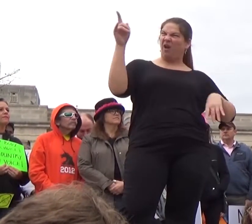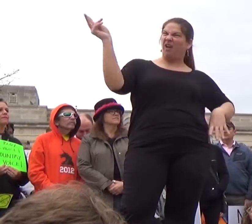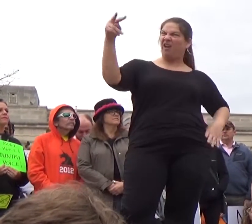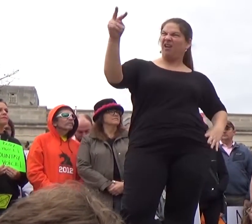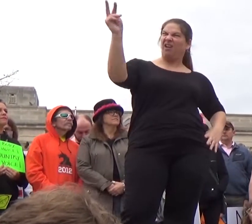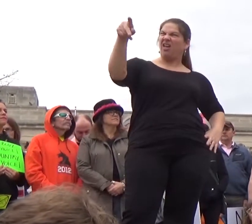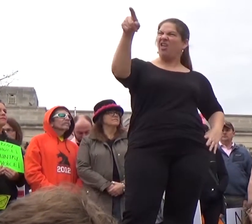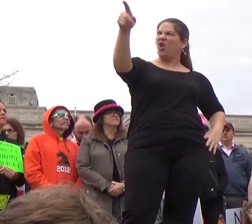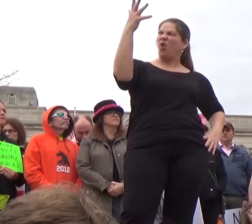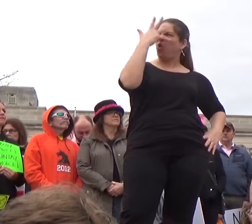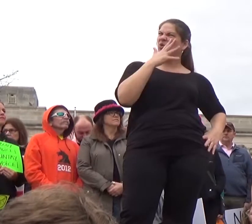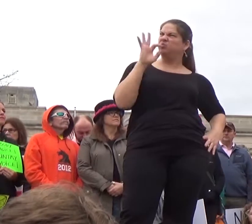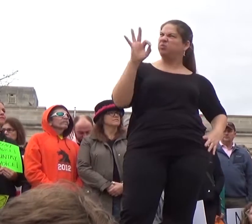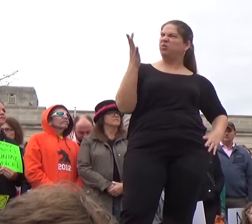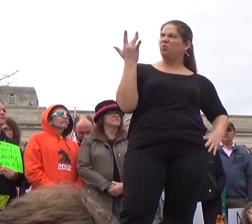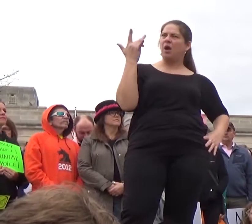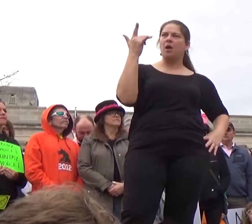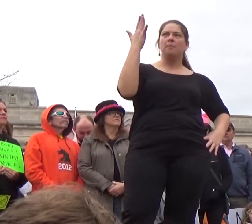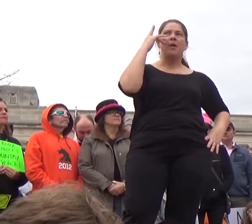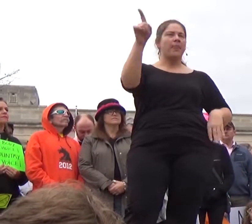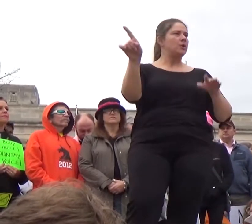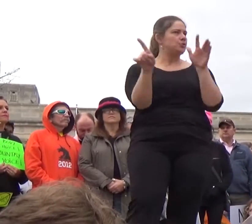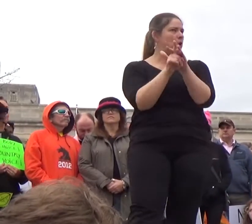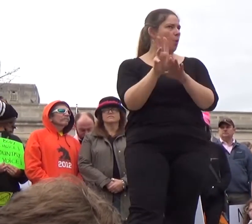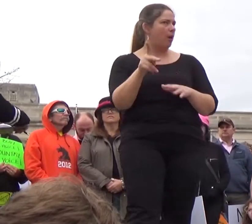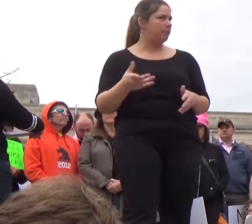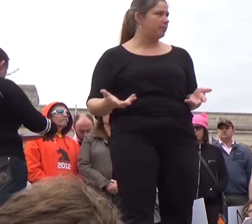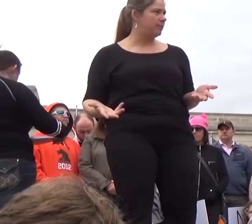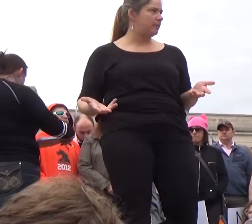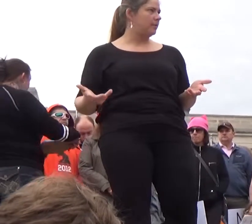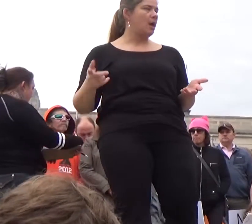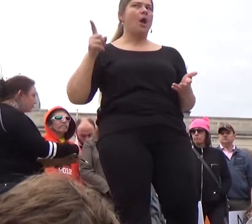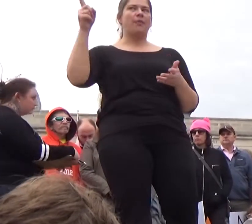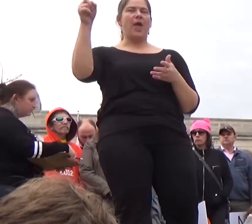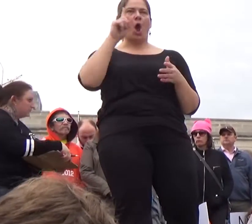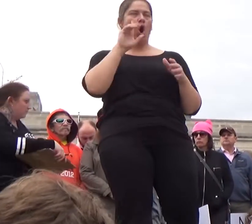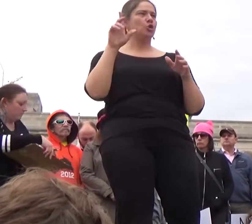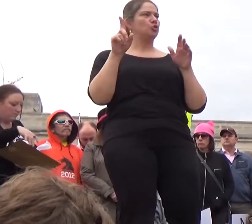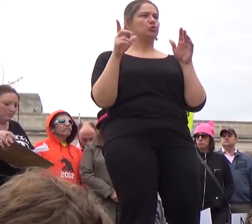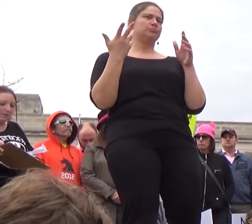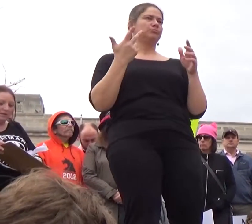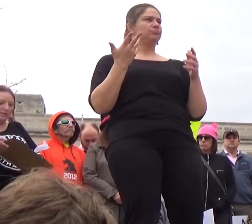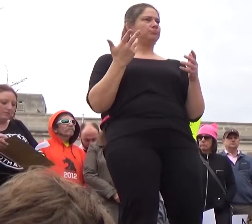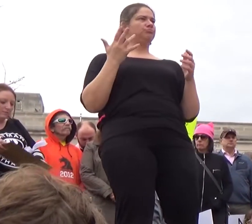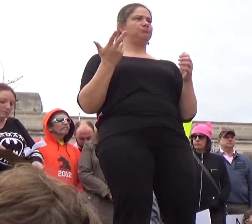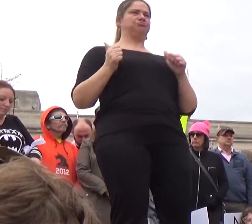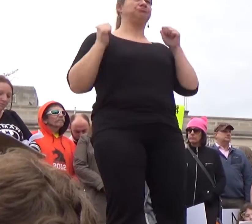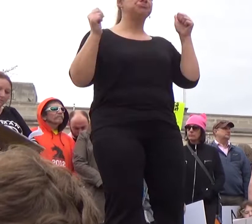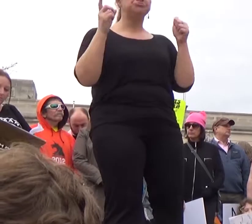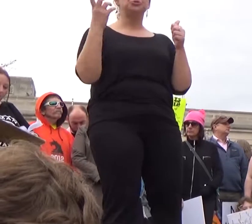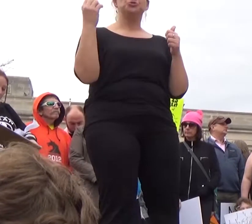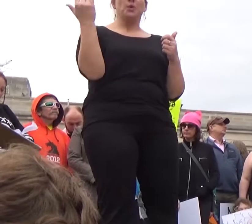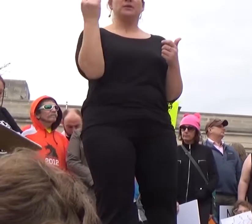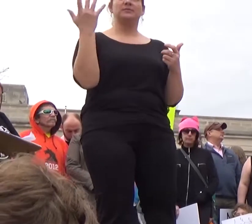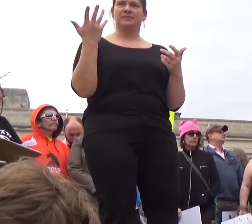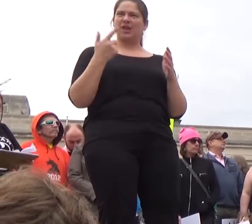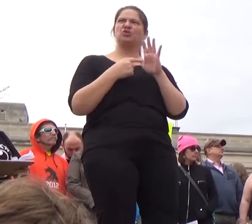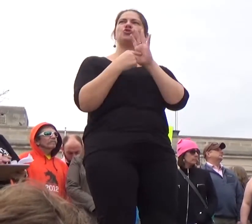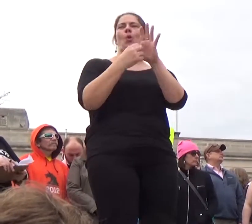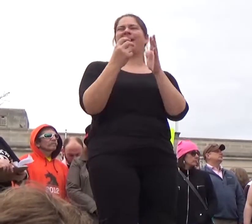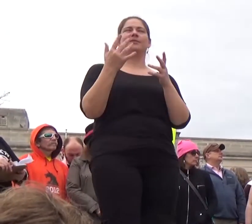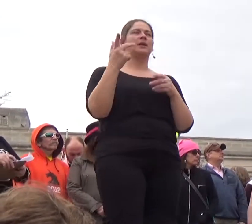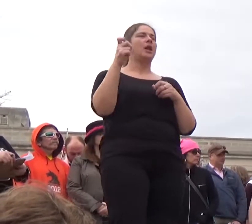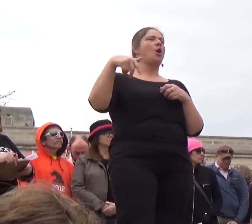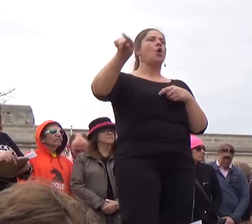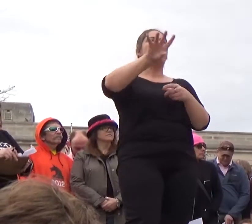Why does that one look so great? Because they're showing up and they're showing out. We need everyone engaged in